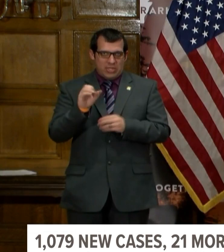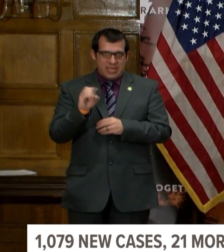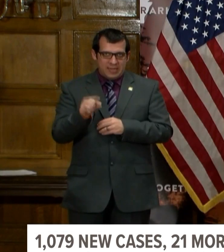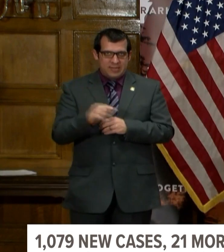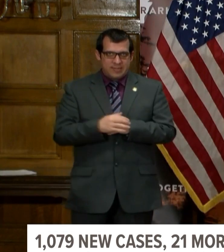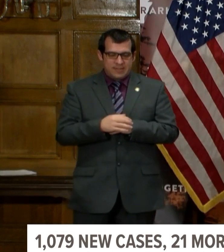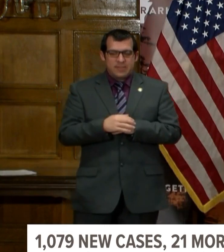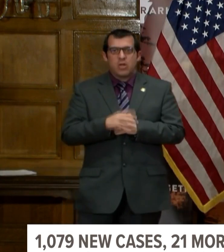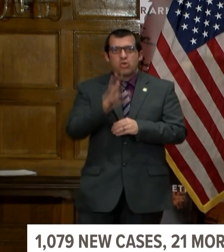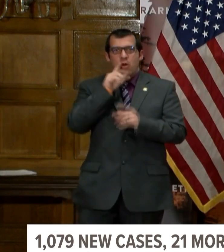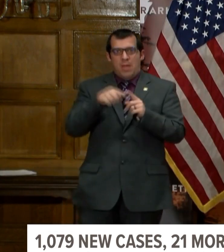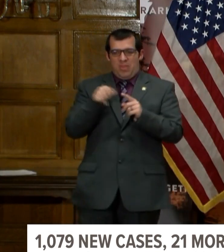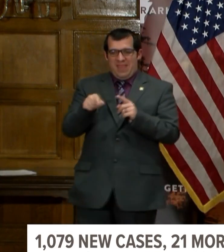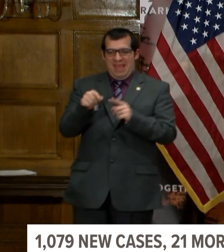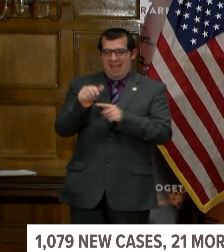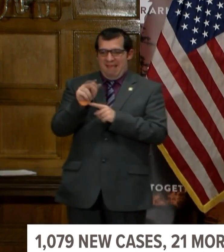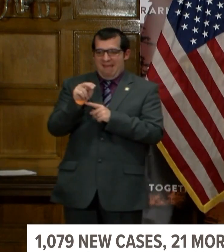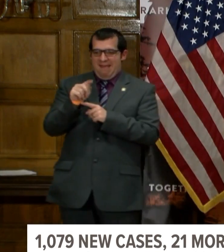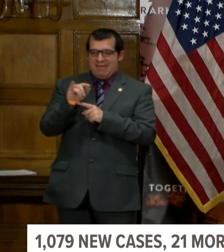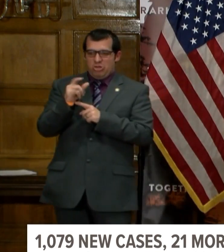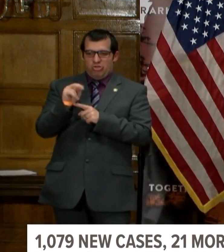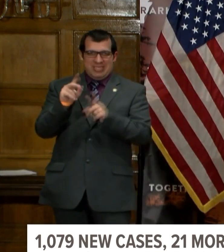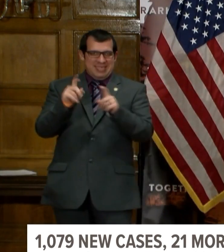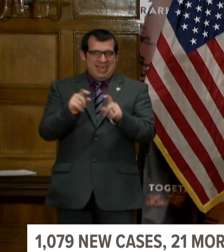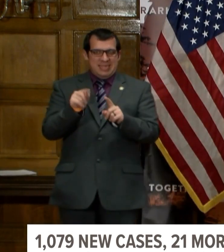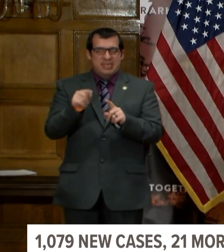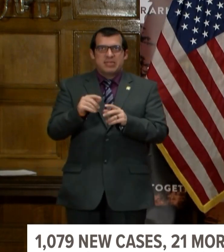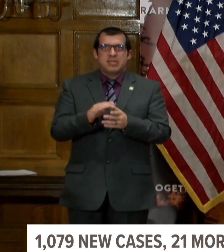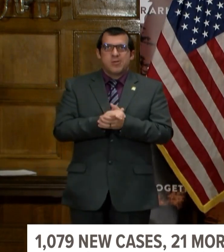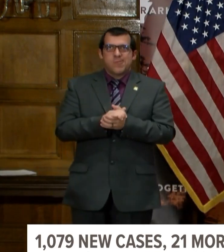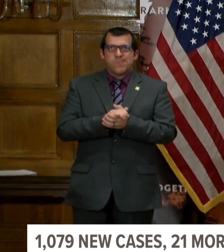Regarding the antigen tests, this is a new